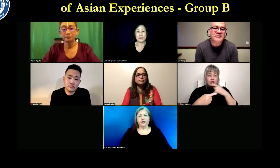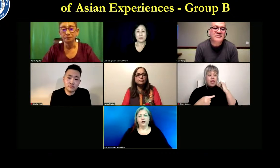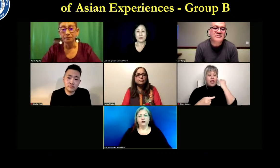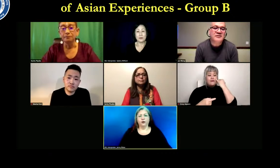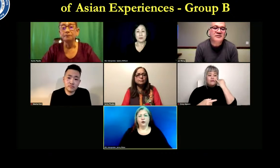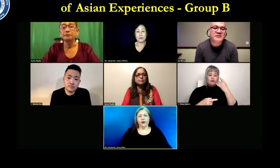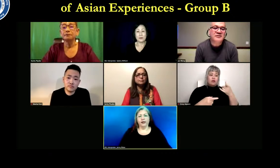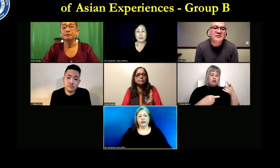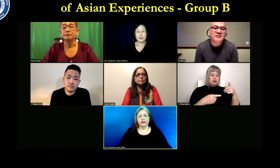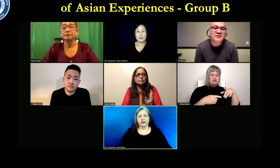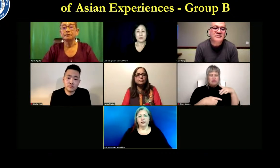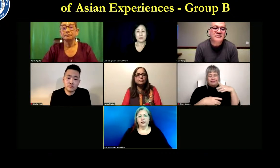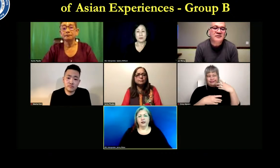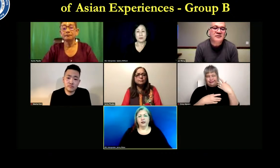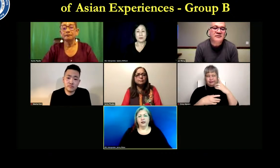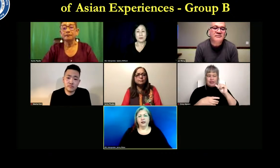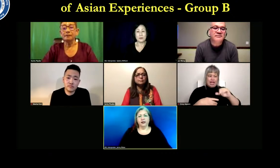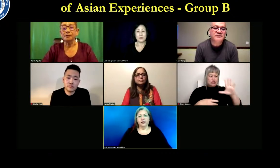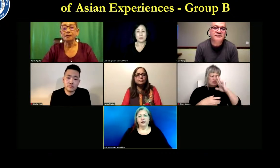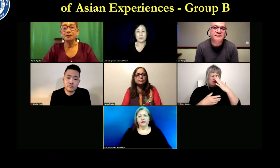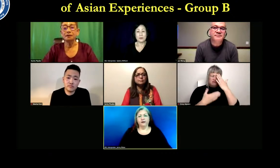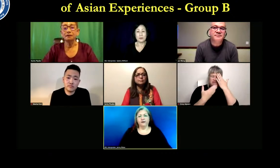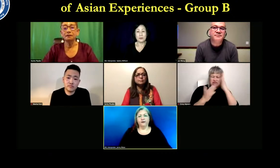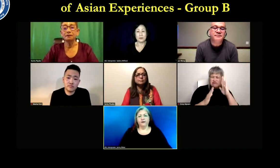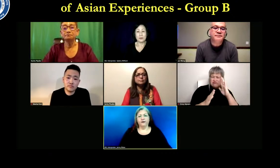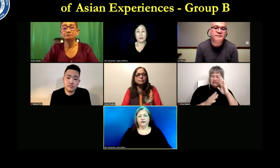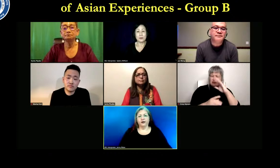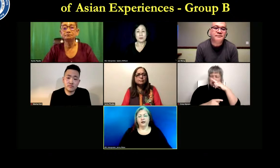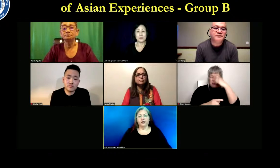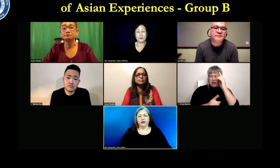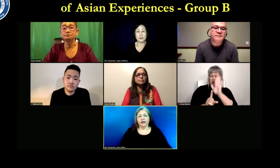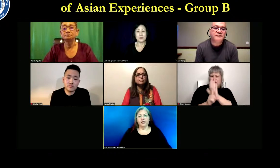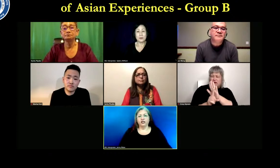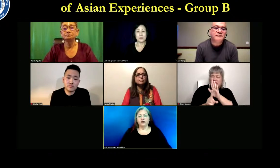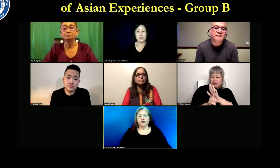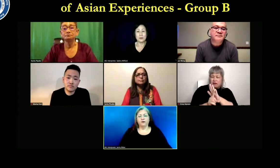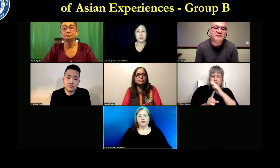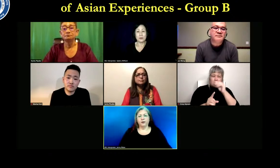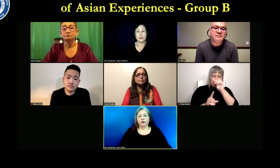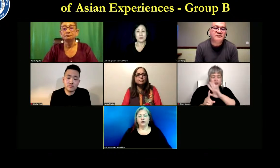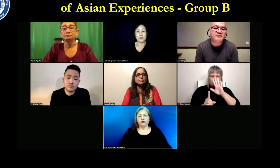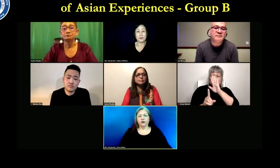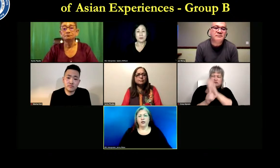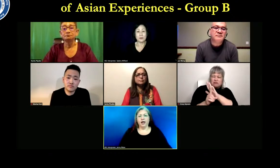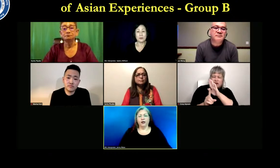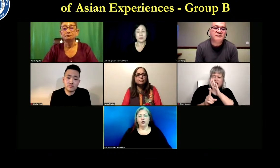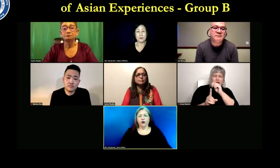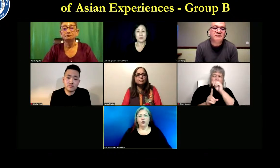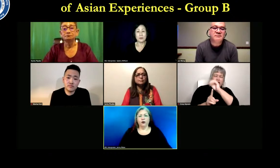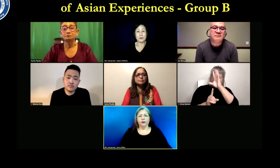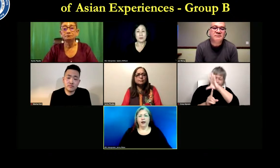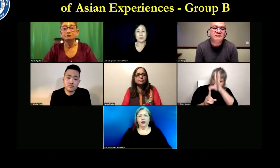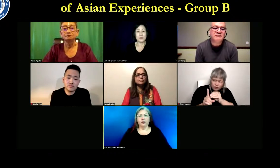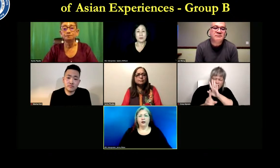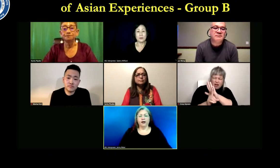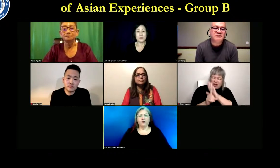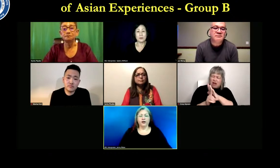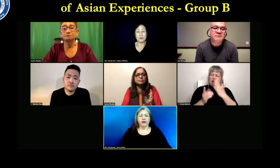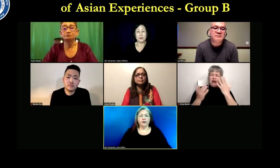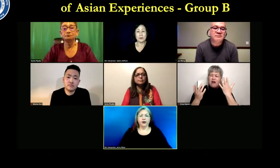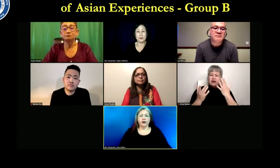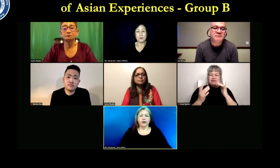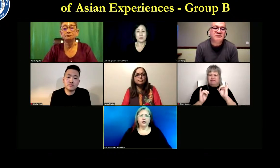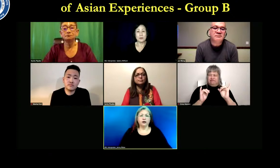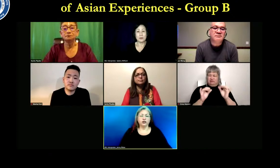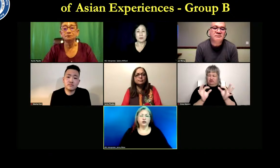I think it goes both ways. If Asian people do not know about